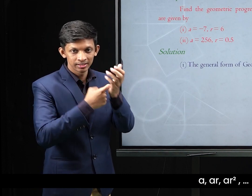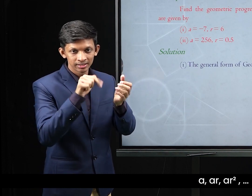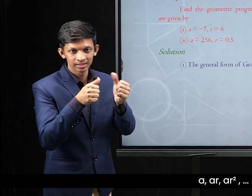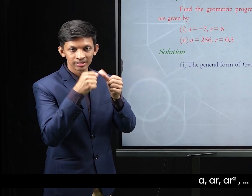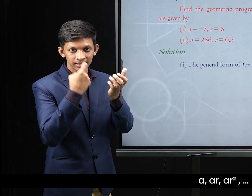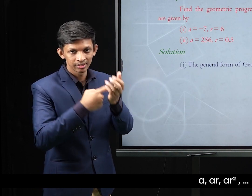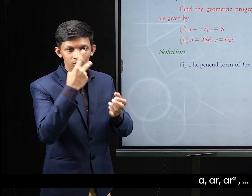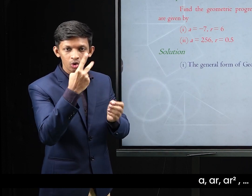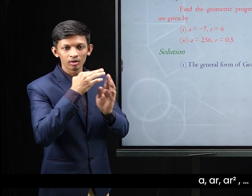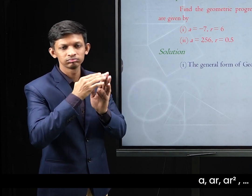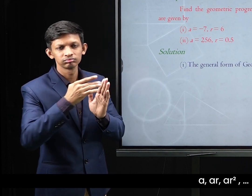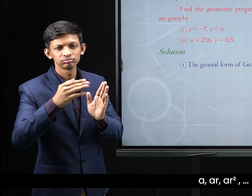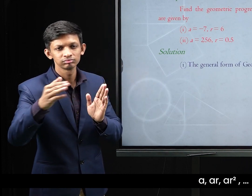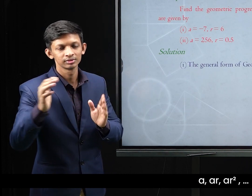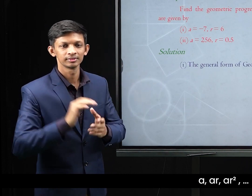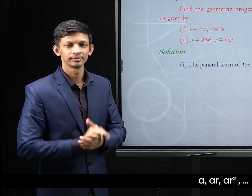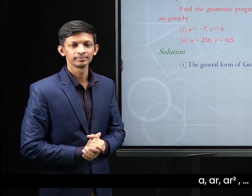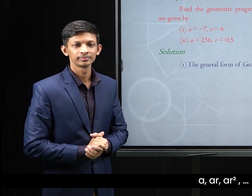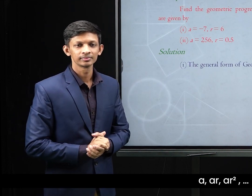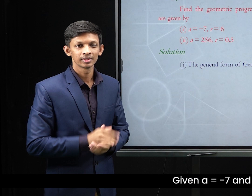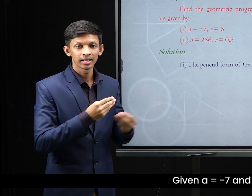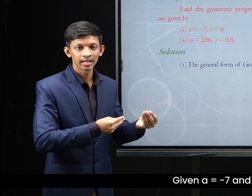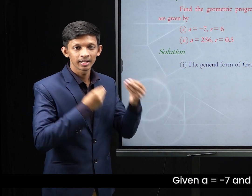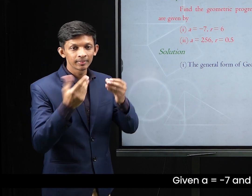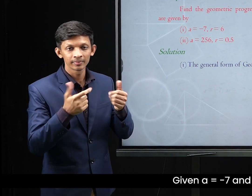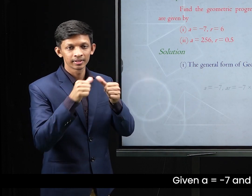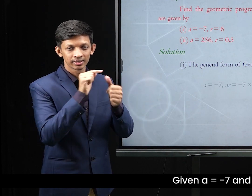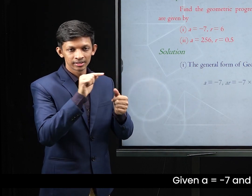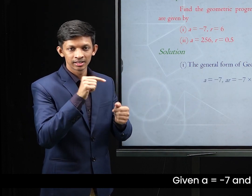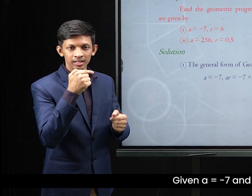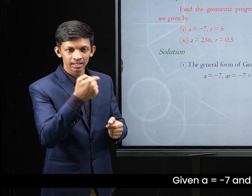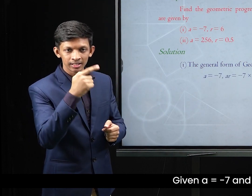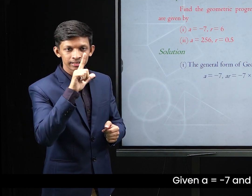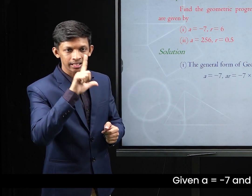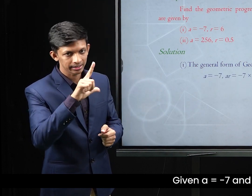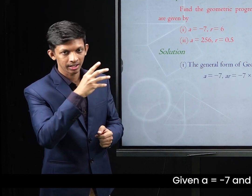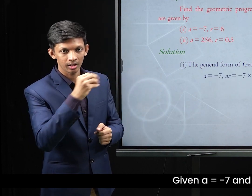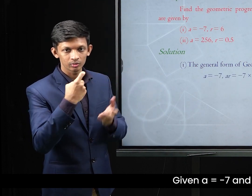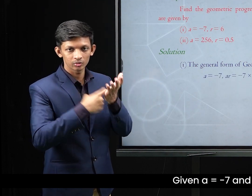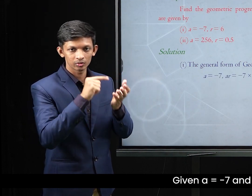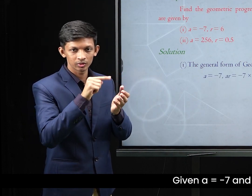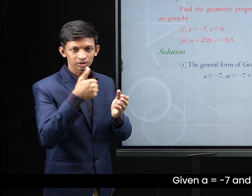ar, ar square, and so on. Given a is equal to minus 7 and r is equal to 6.